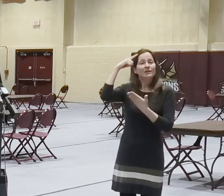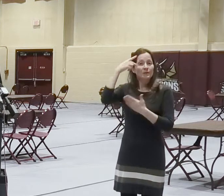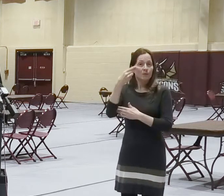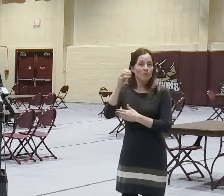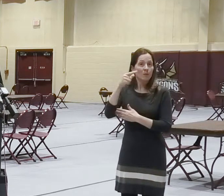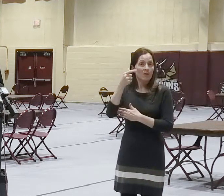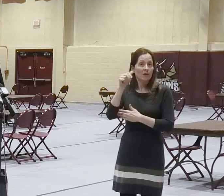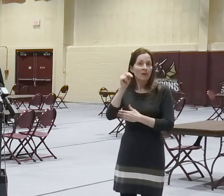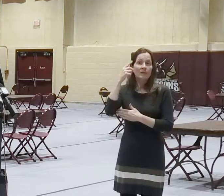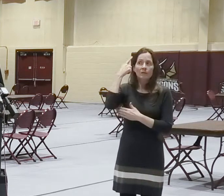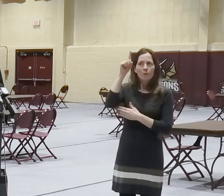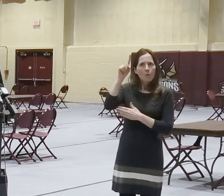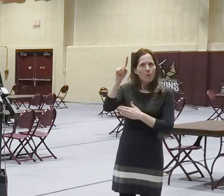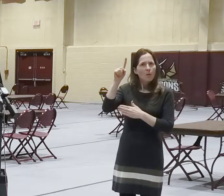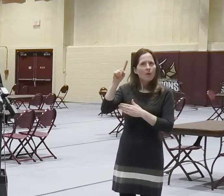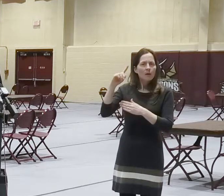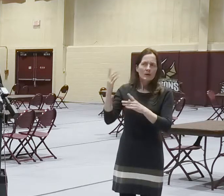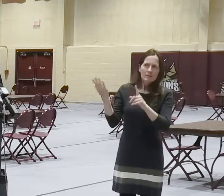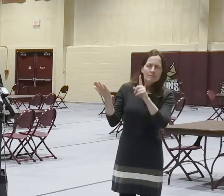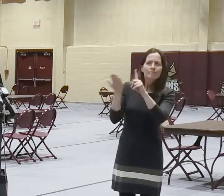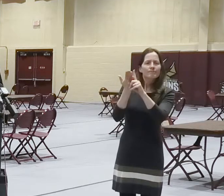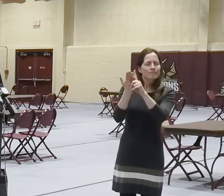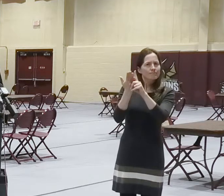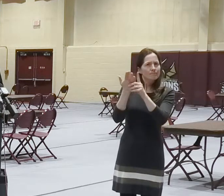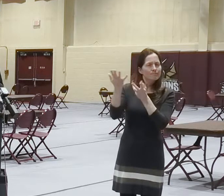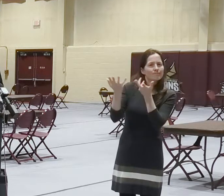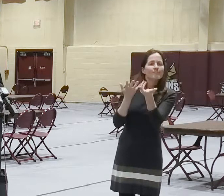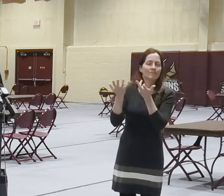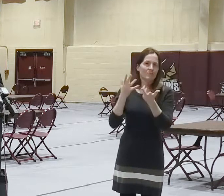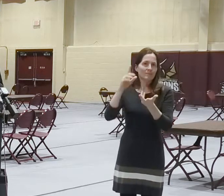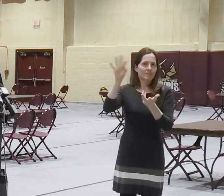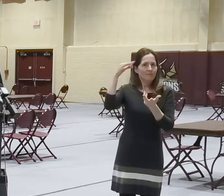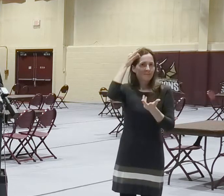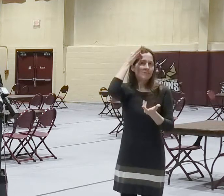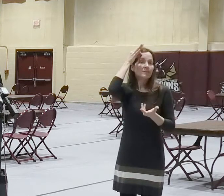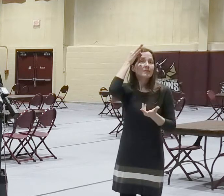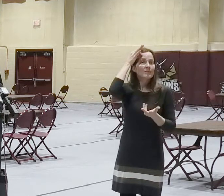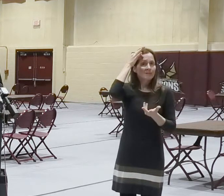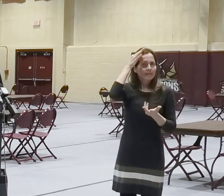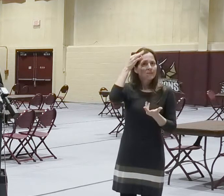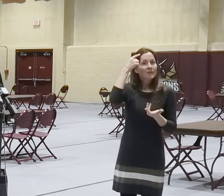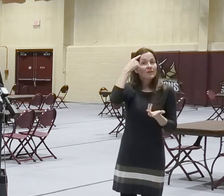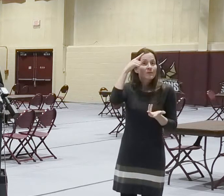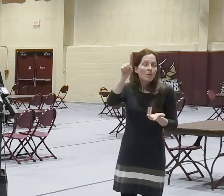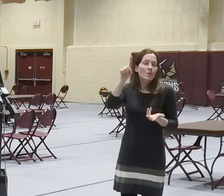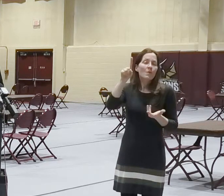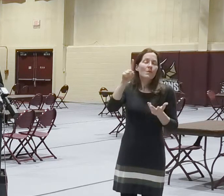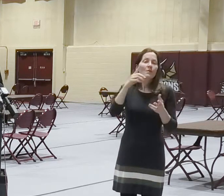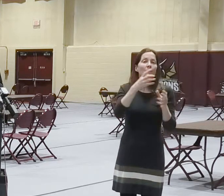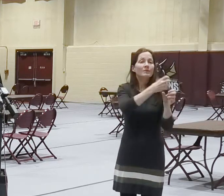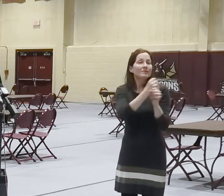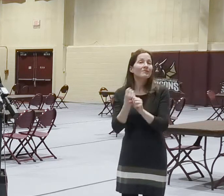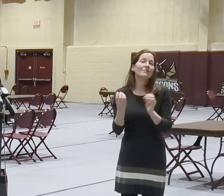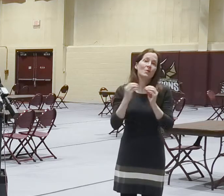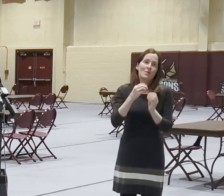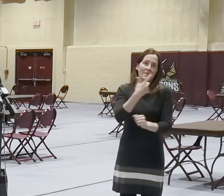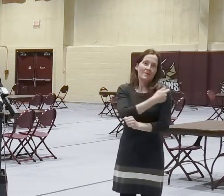federal government on our behalf to get more supply for the entire